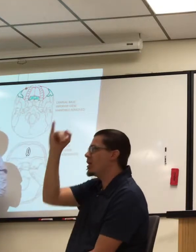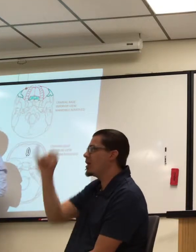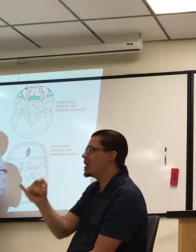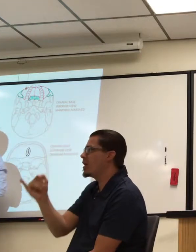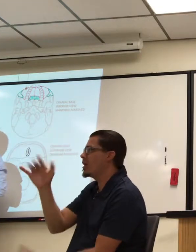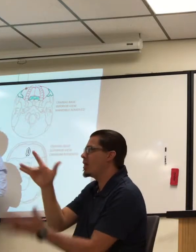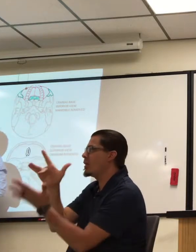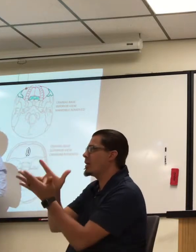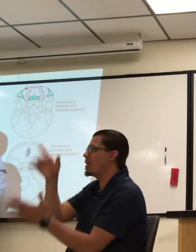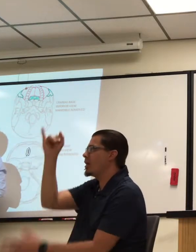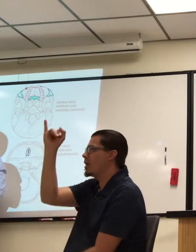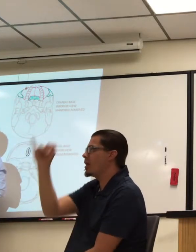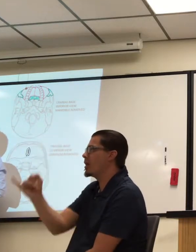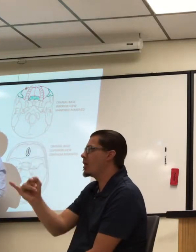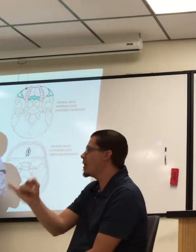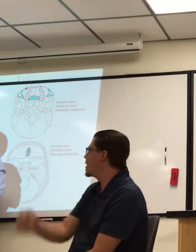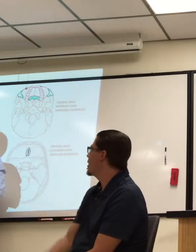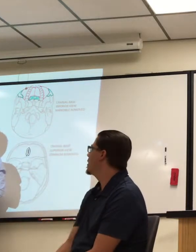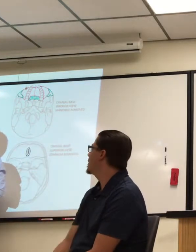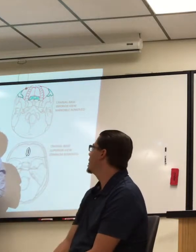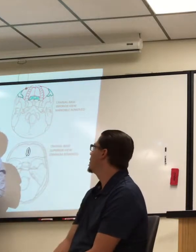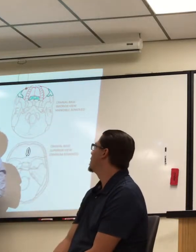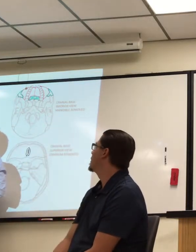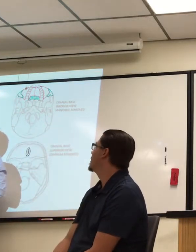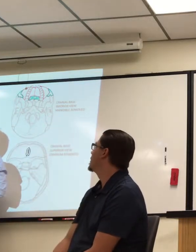one coming up here.